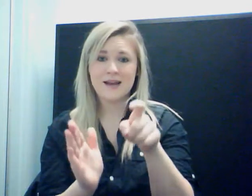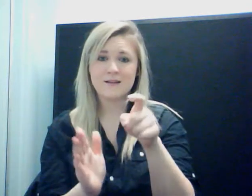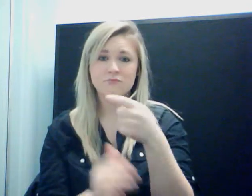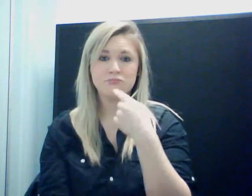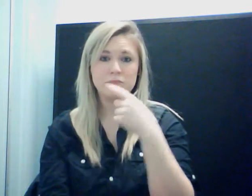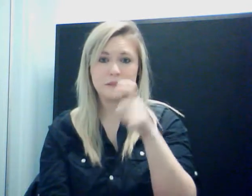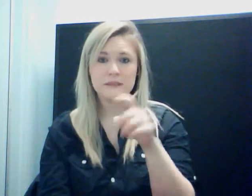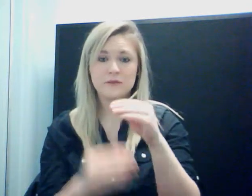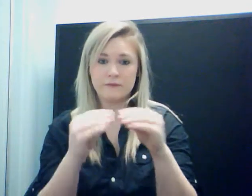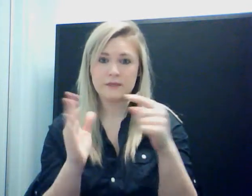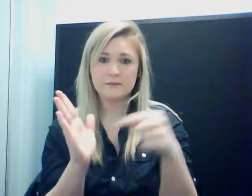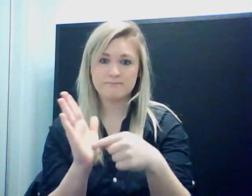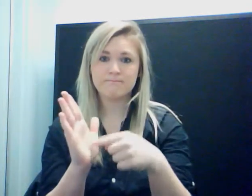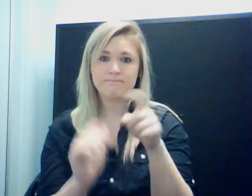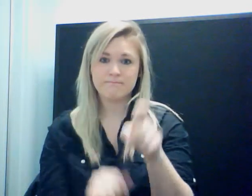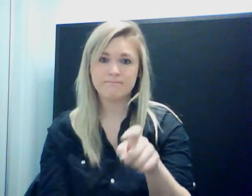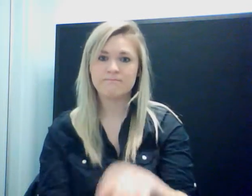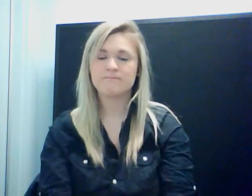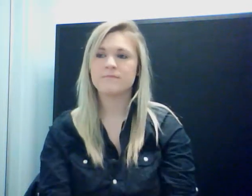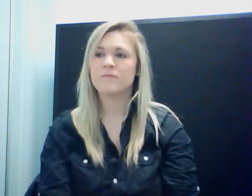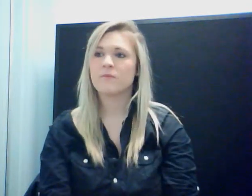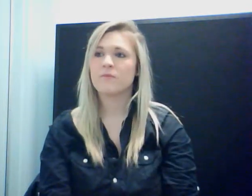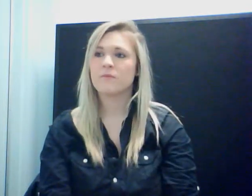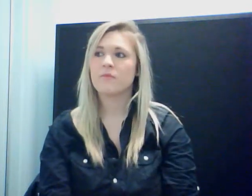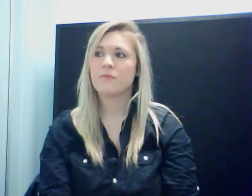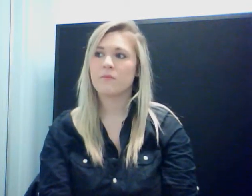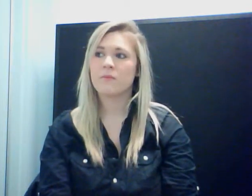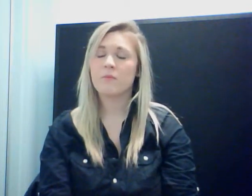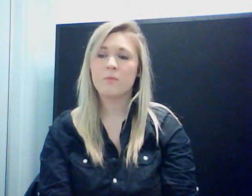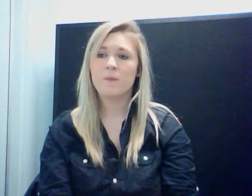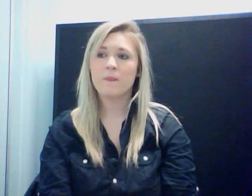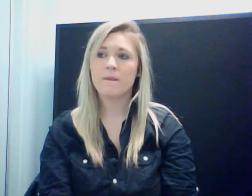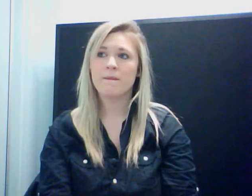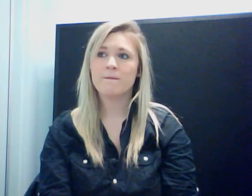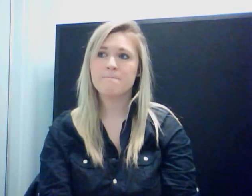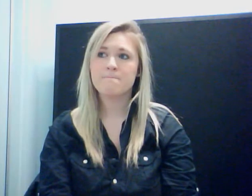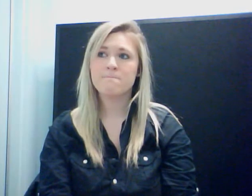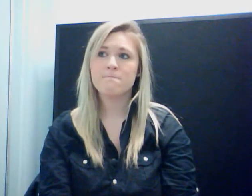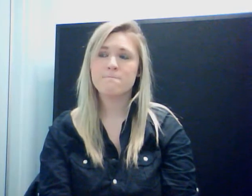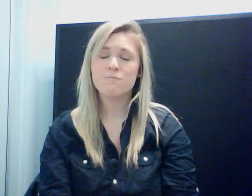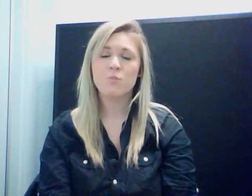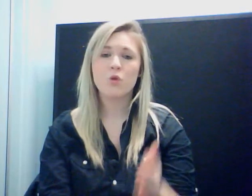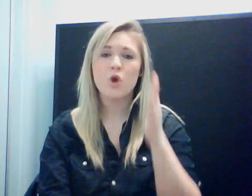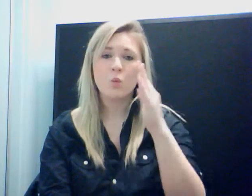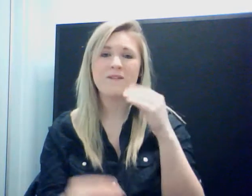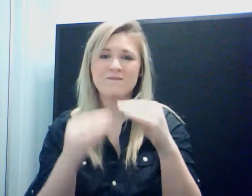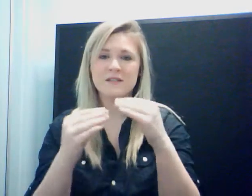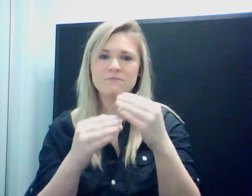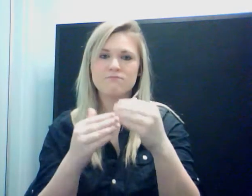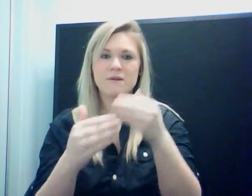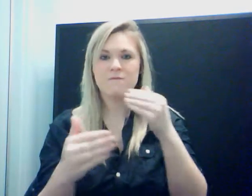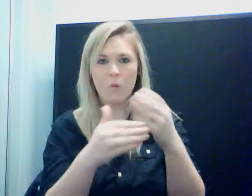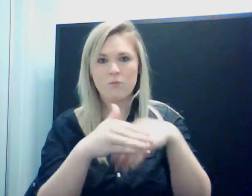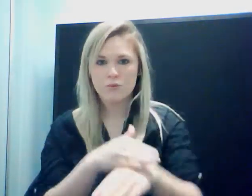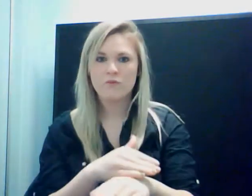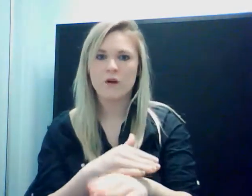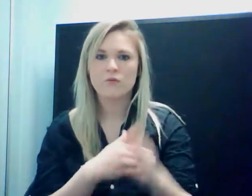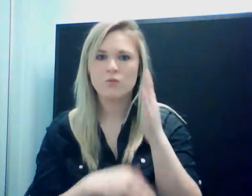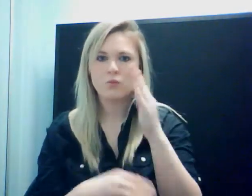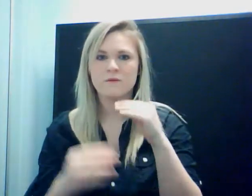the homeowner correcting that problem prior to settlement. So whatever it is, you can take care